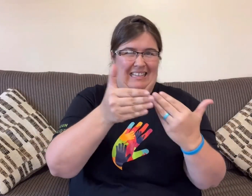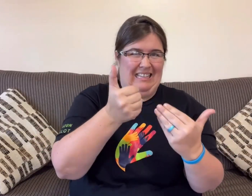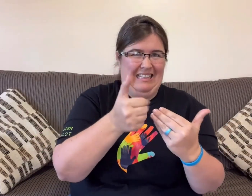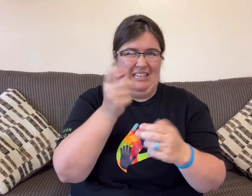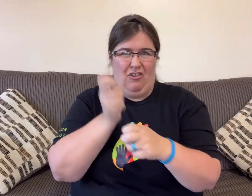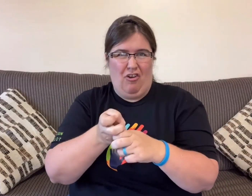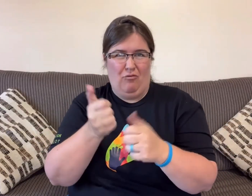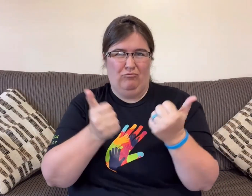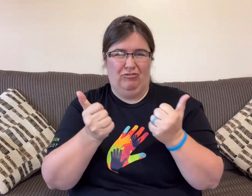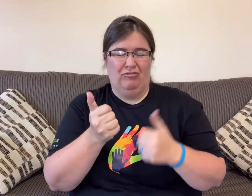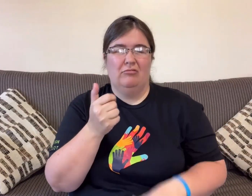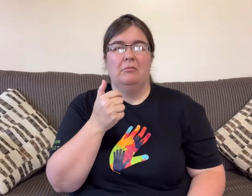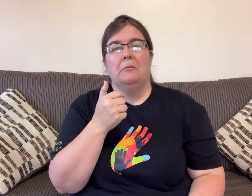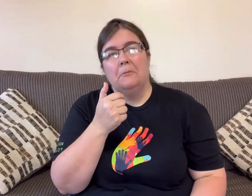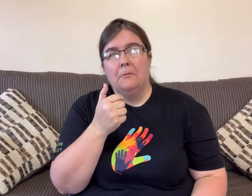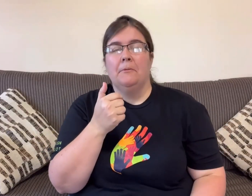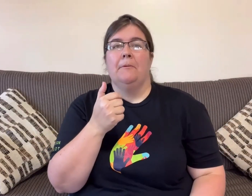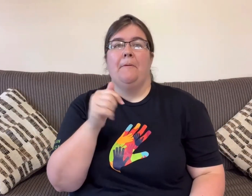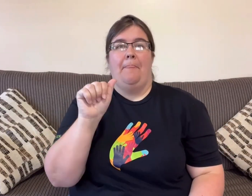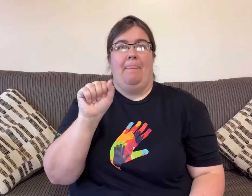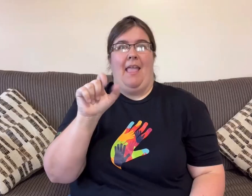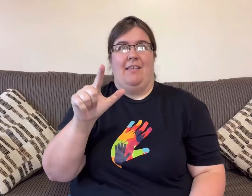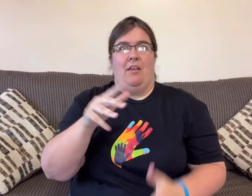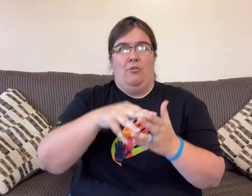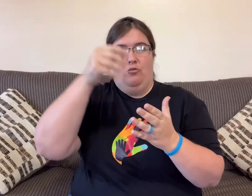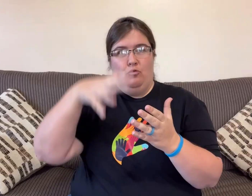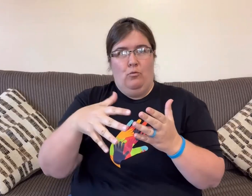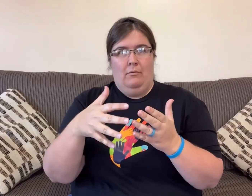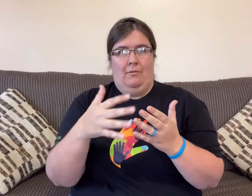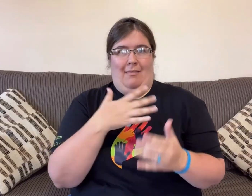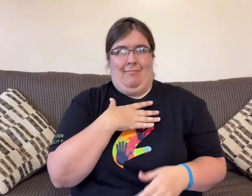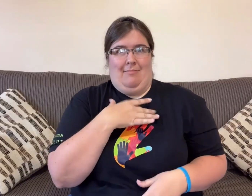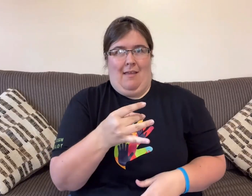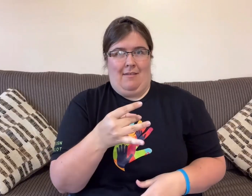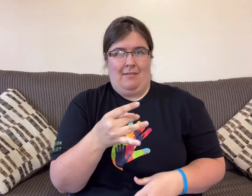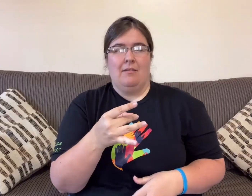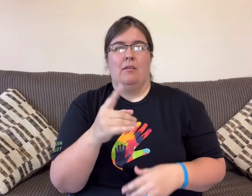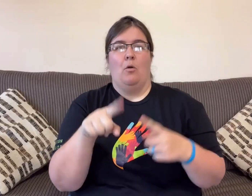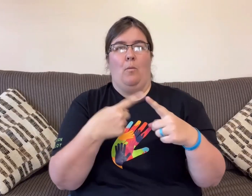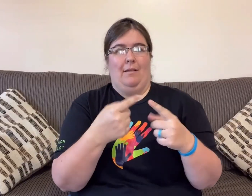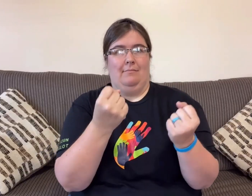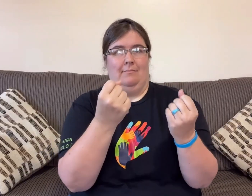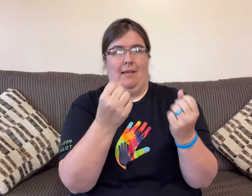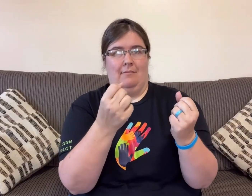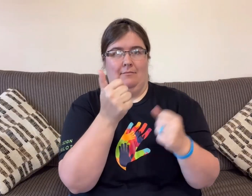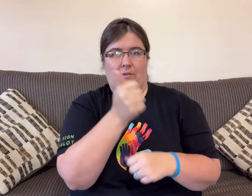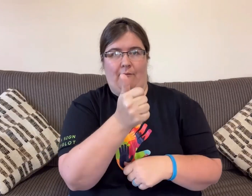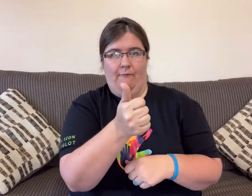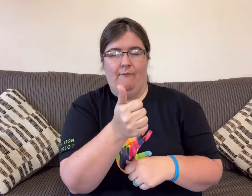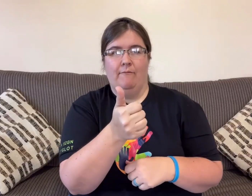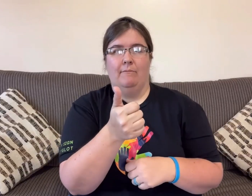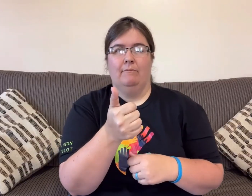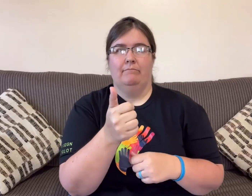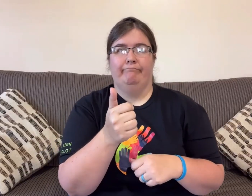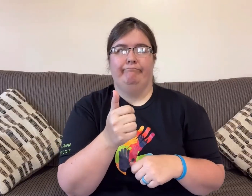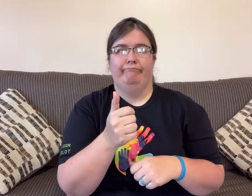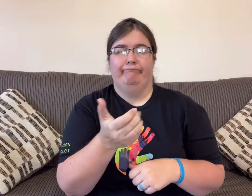for ASL students? Well, it depends. ASL students like time markers because they're easy if you're signing